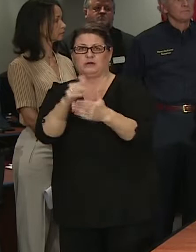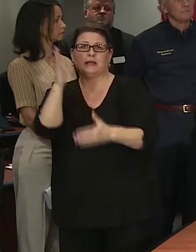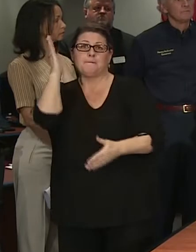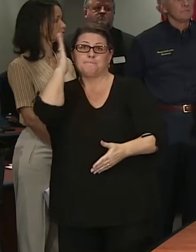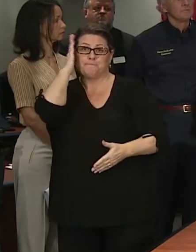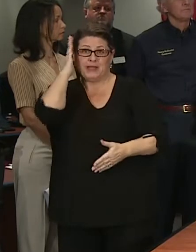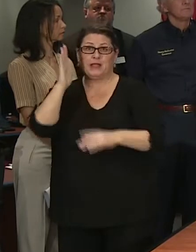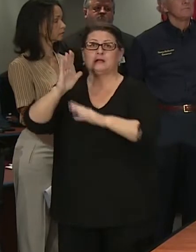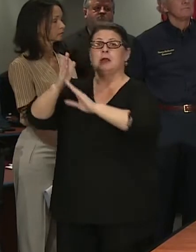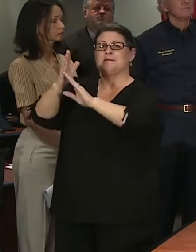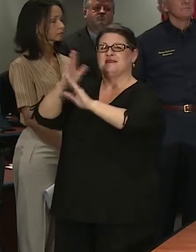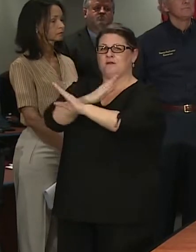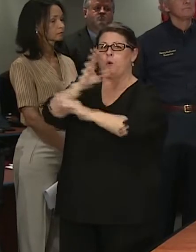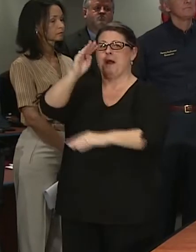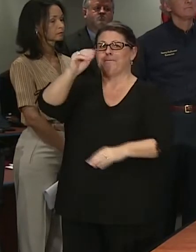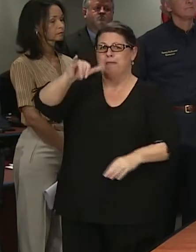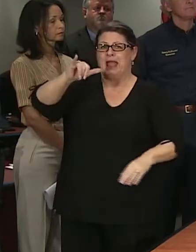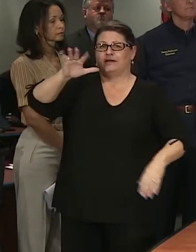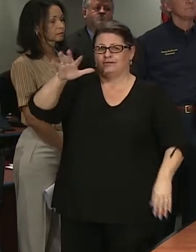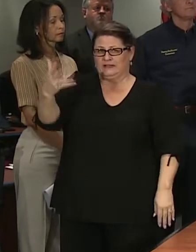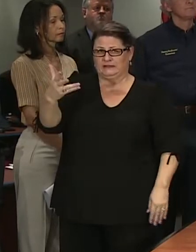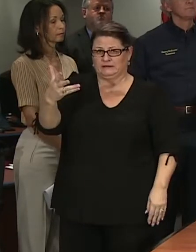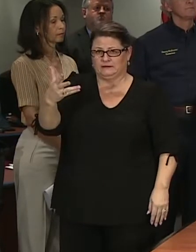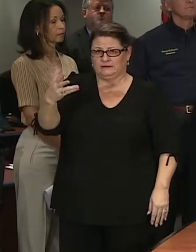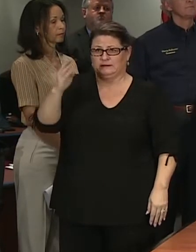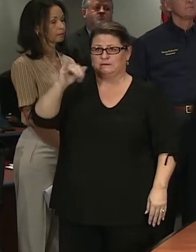May 5th of this year.